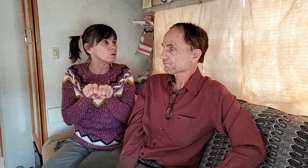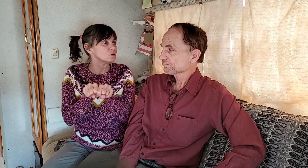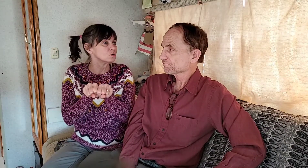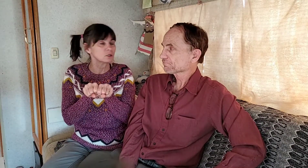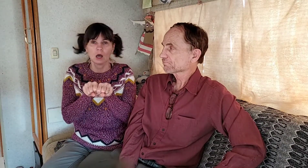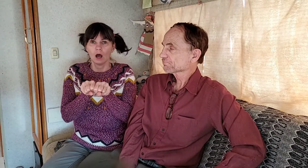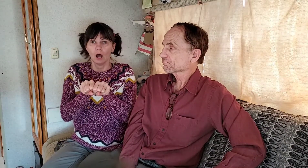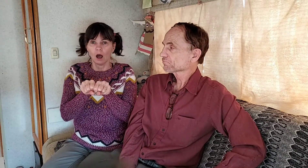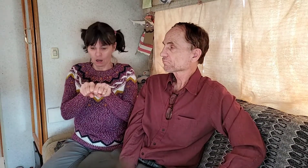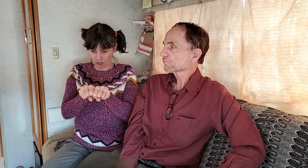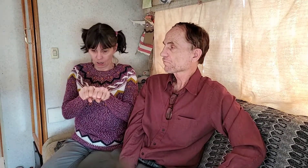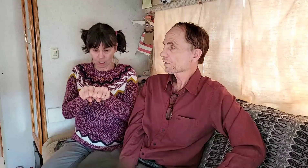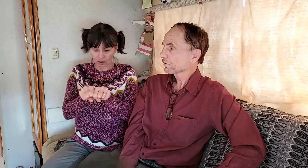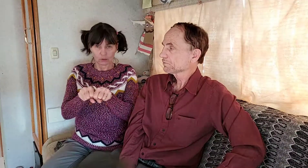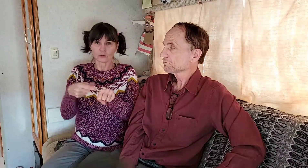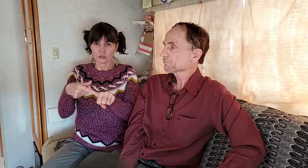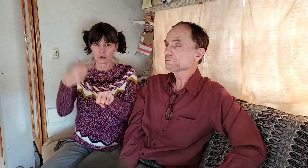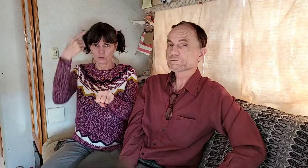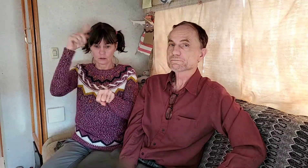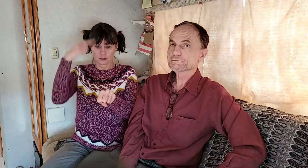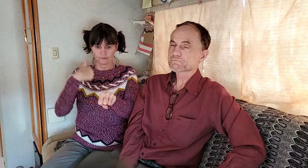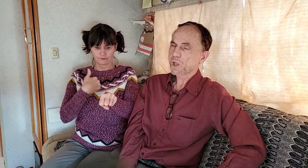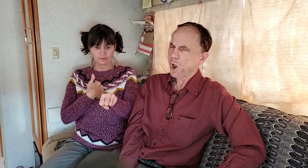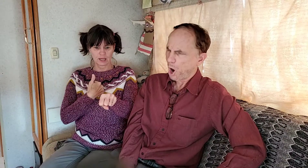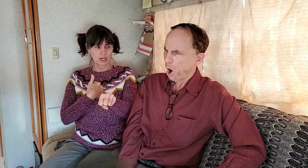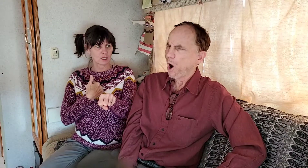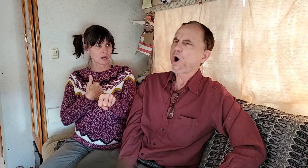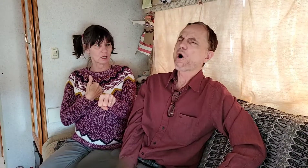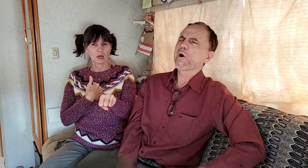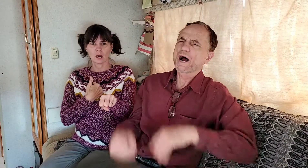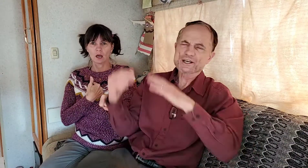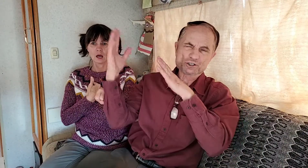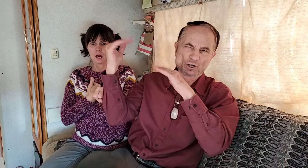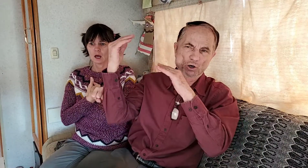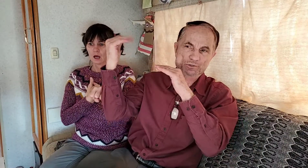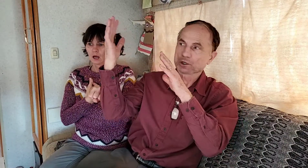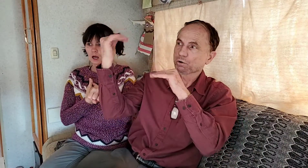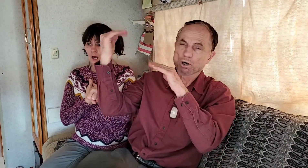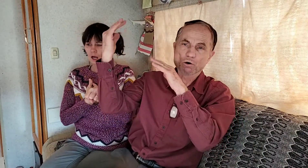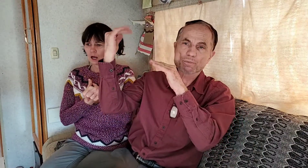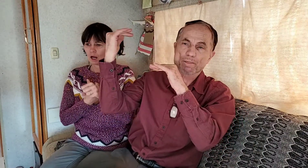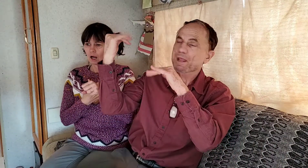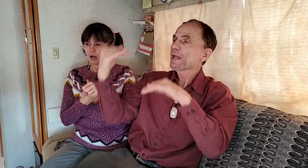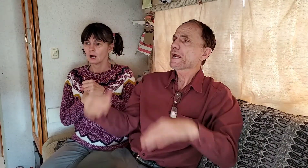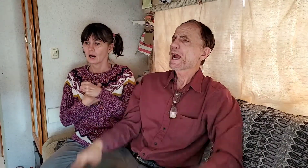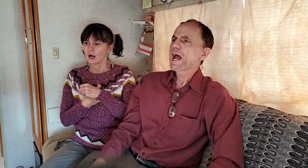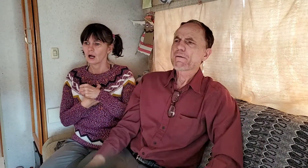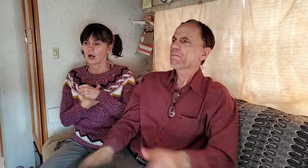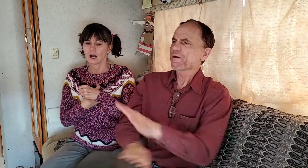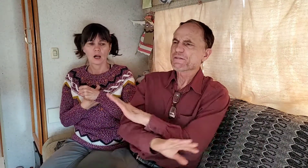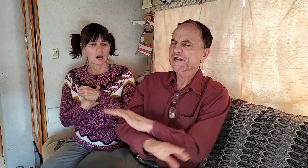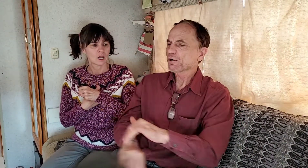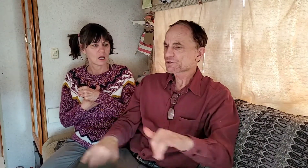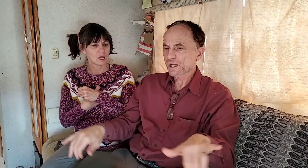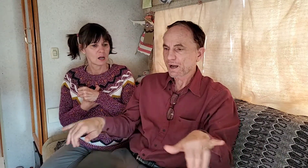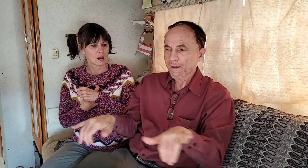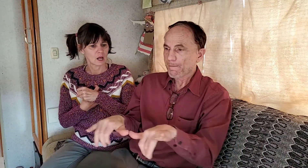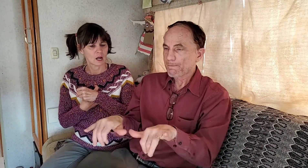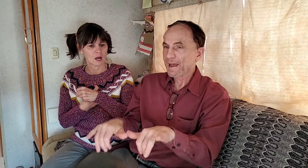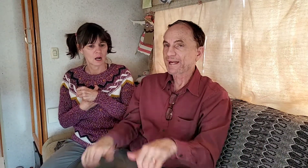Shoes! Are you certain they're for me? Oh, I should hope so. Hope. They don't match